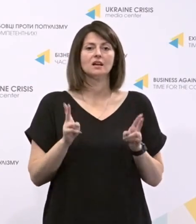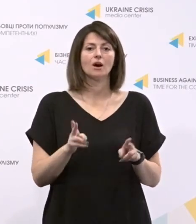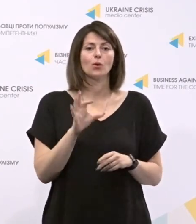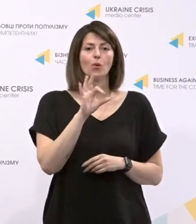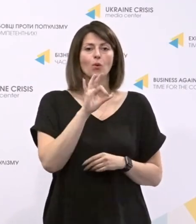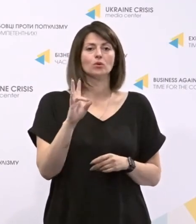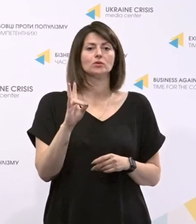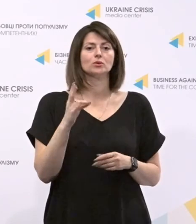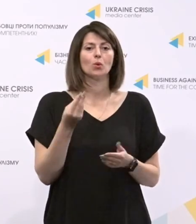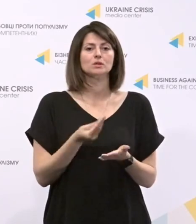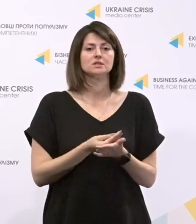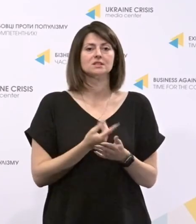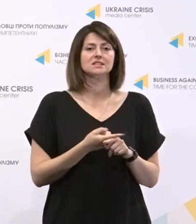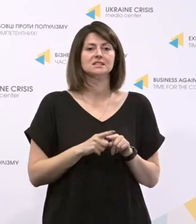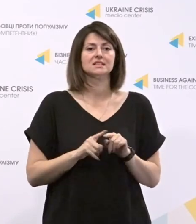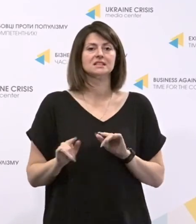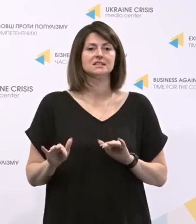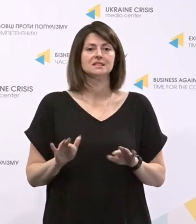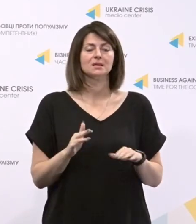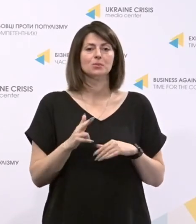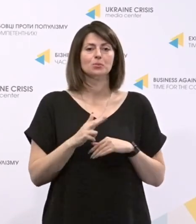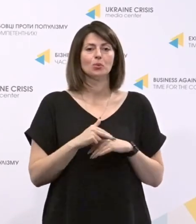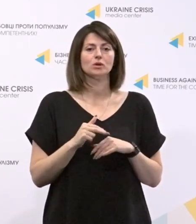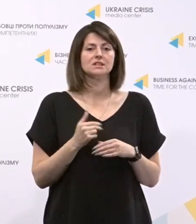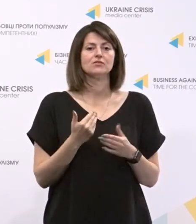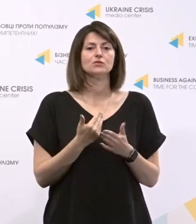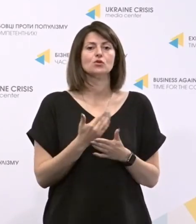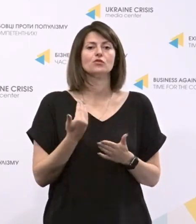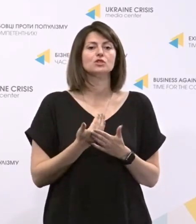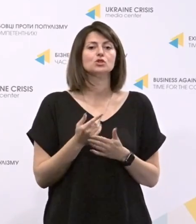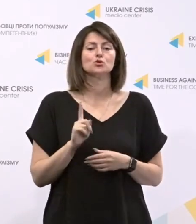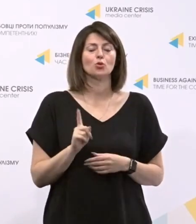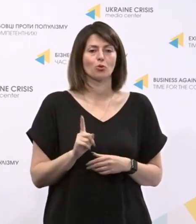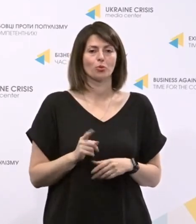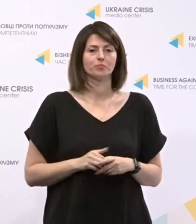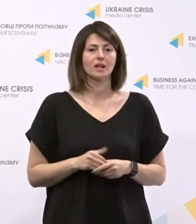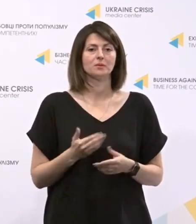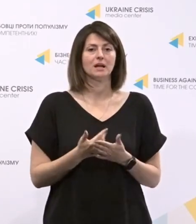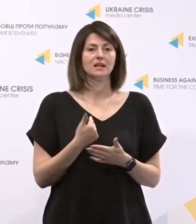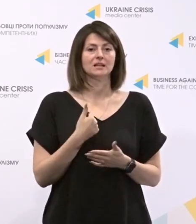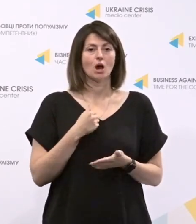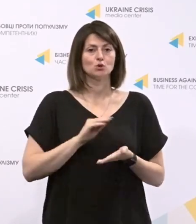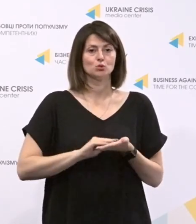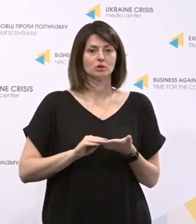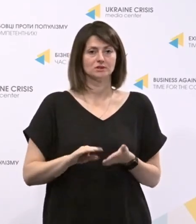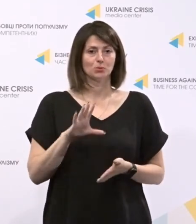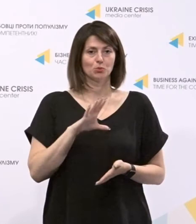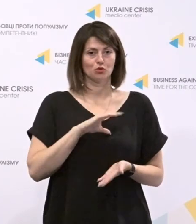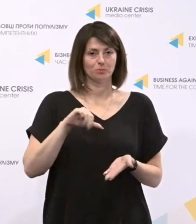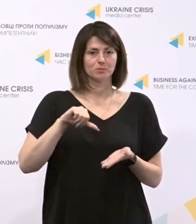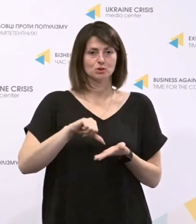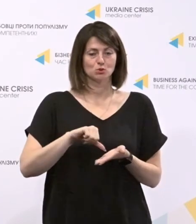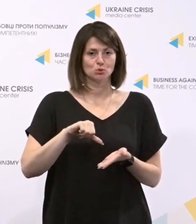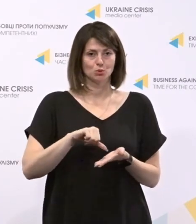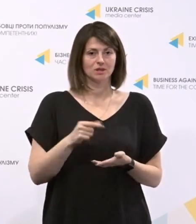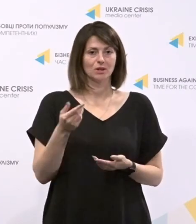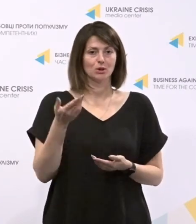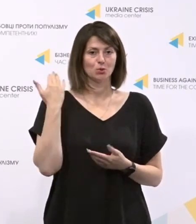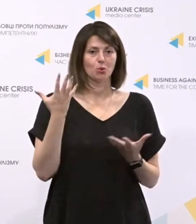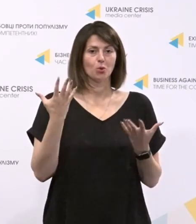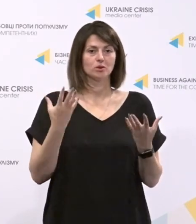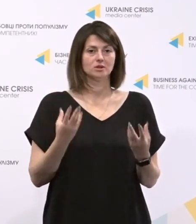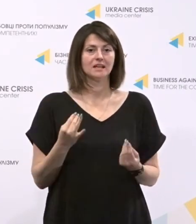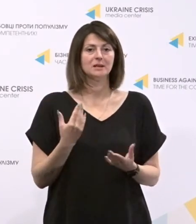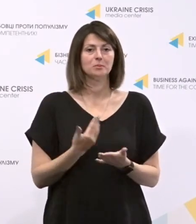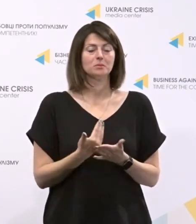conduct of the police last Sunday. What is the perception of the UN of their actions? Because me, as a journalist, I